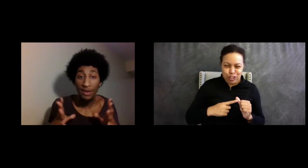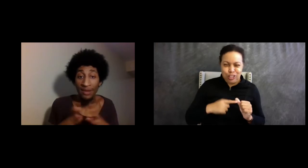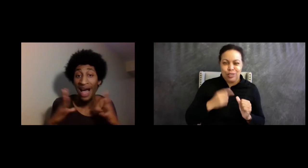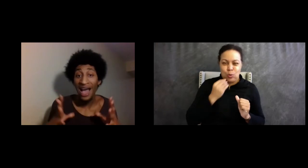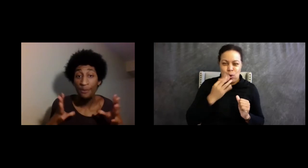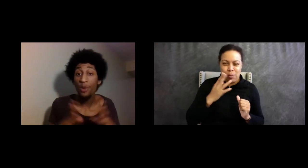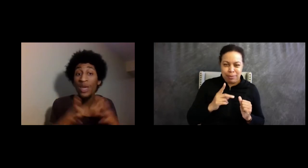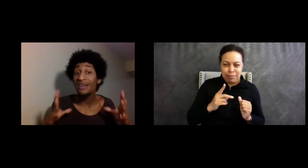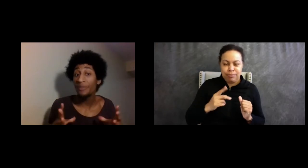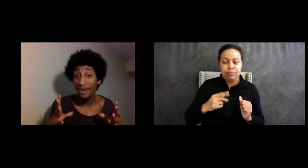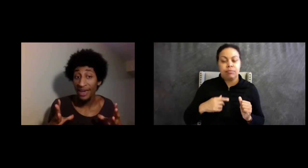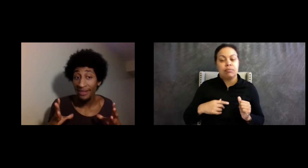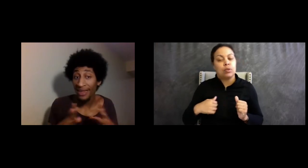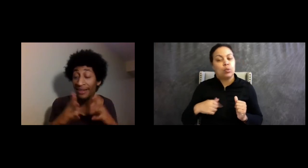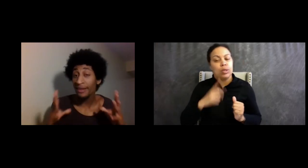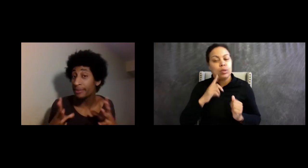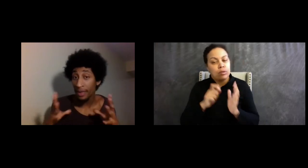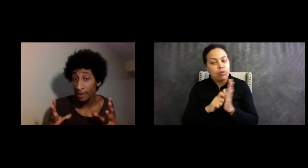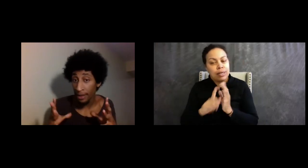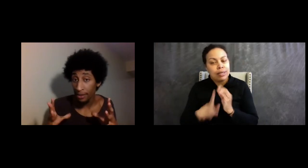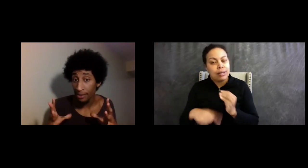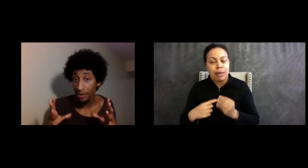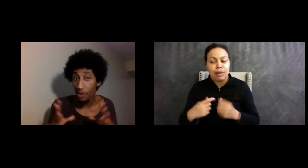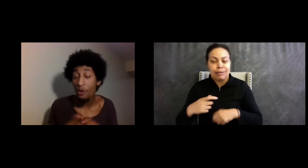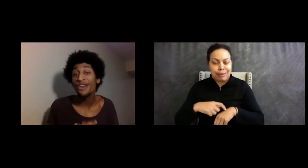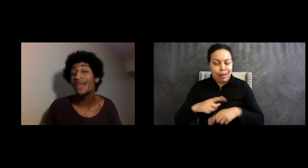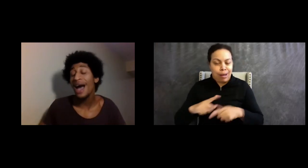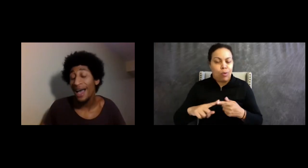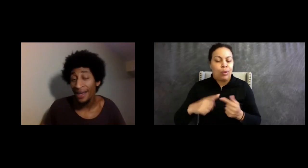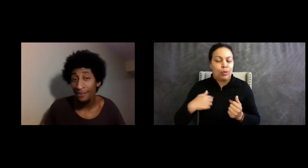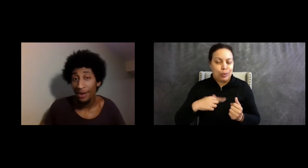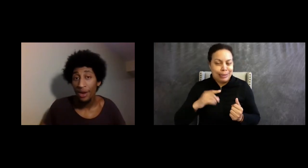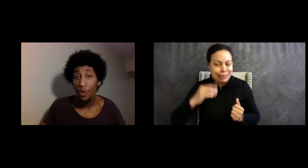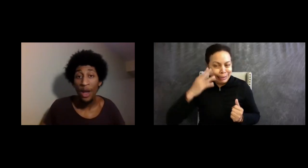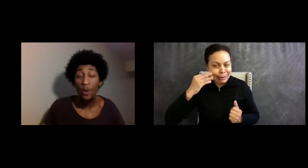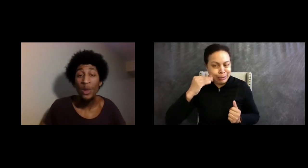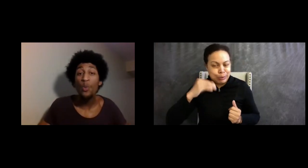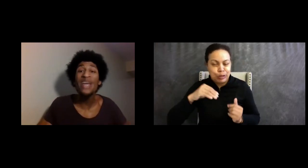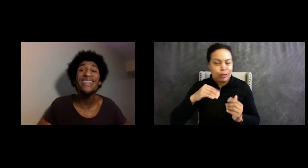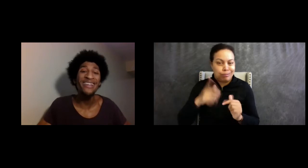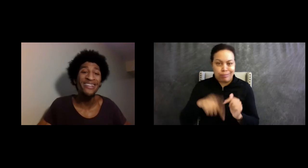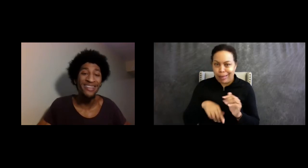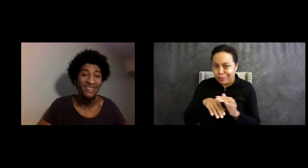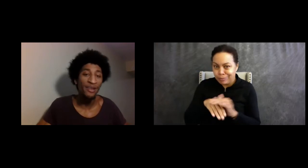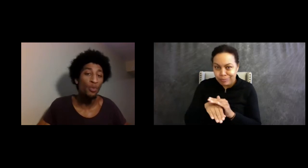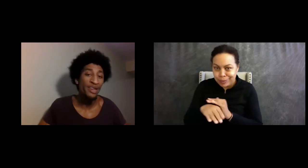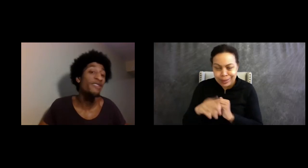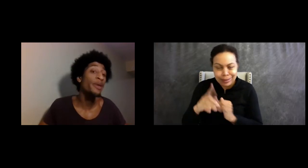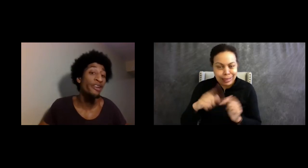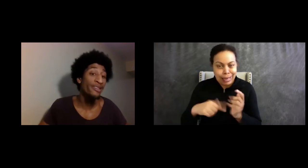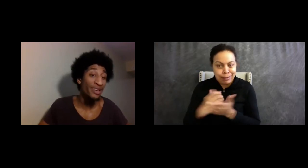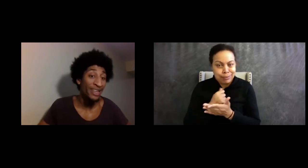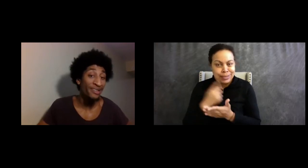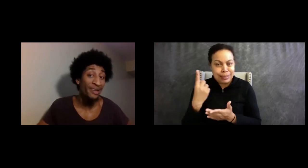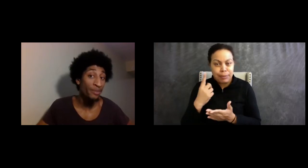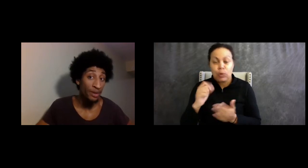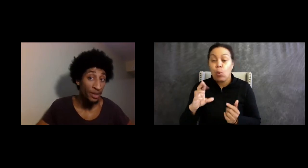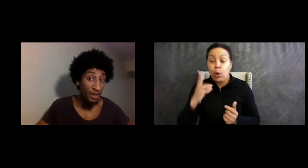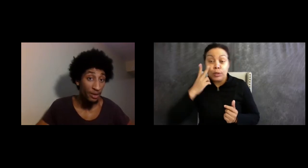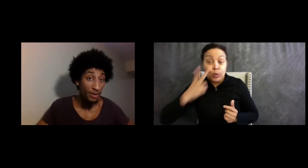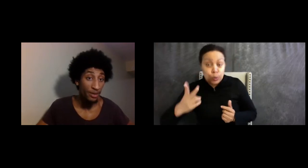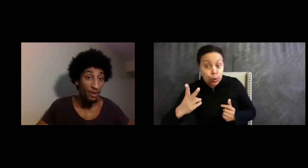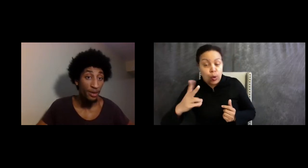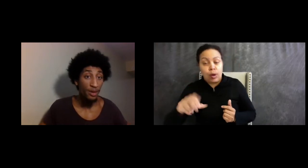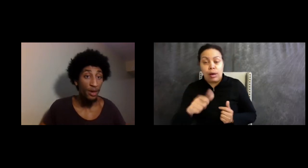about a time where we experienced inaccessibility, or a time where we witnessed someone experiencing